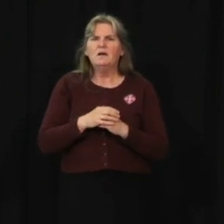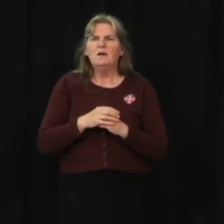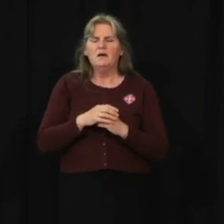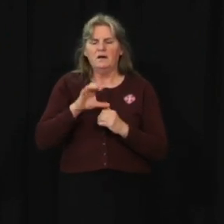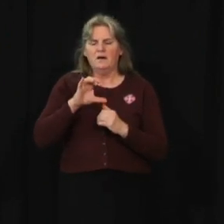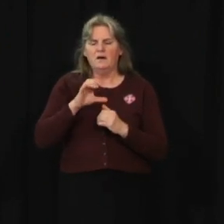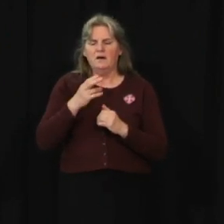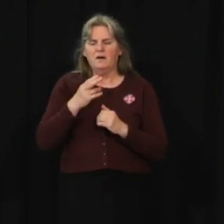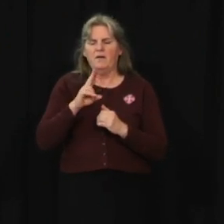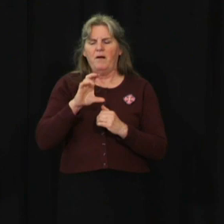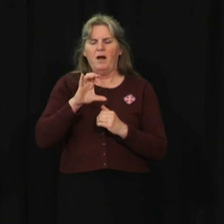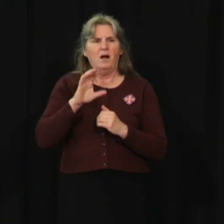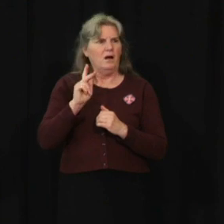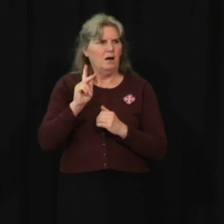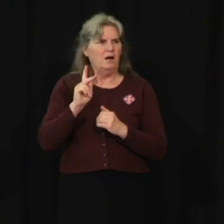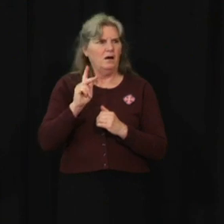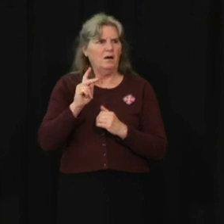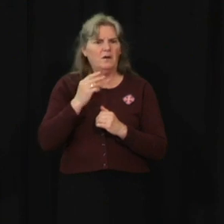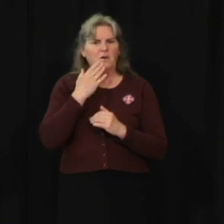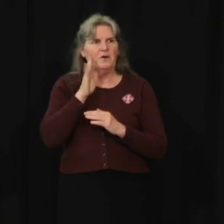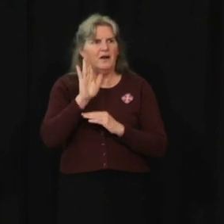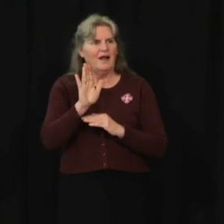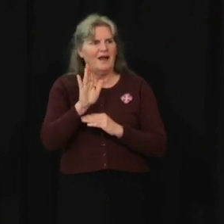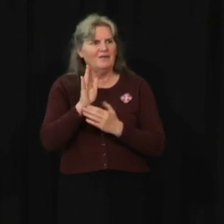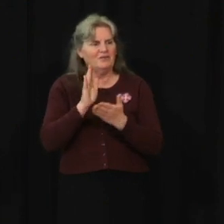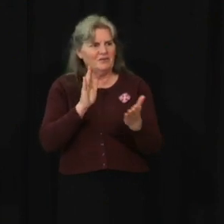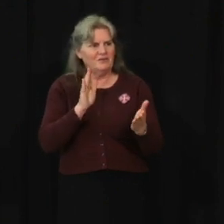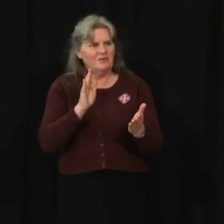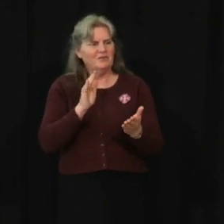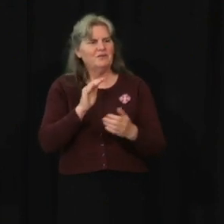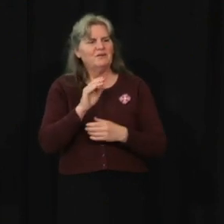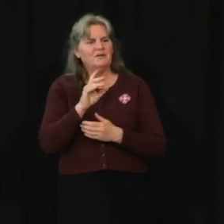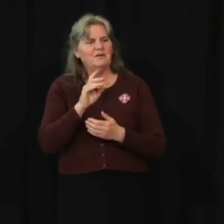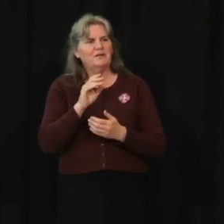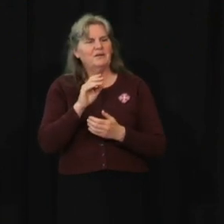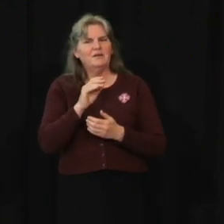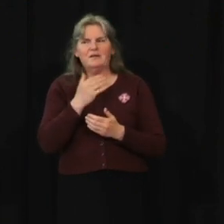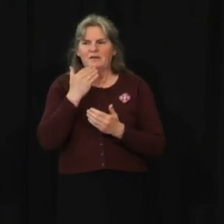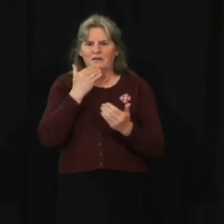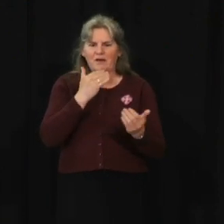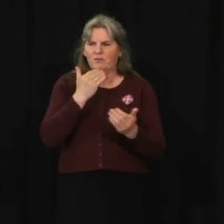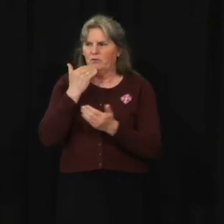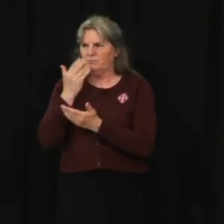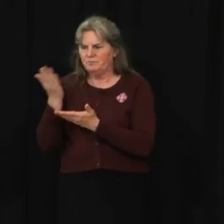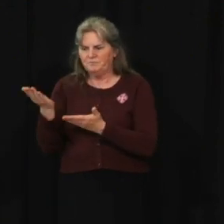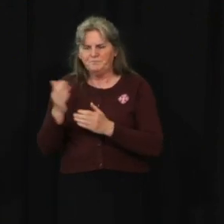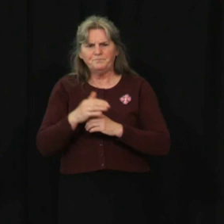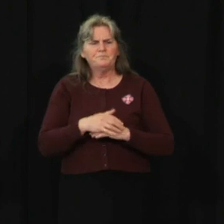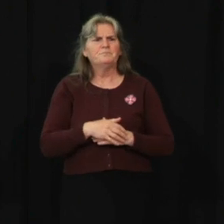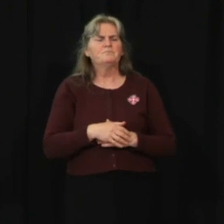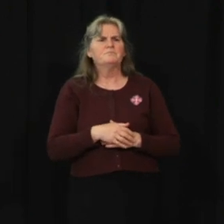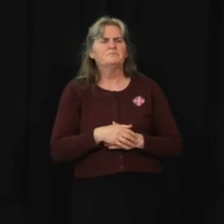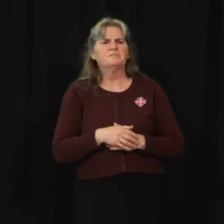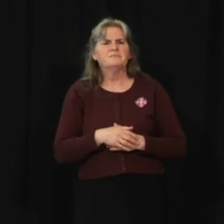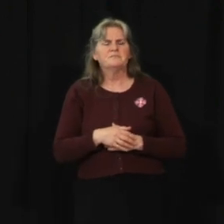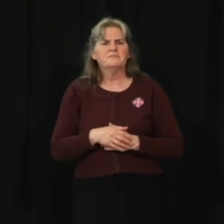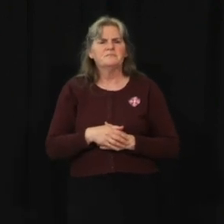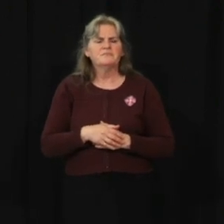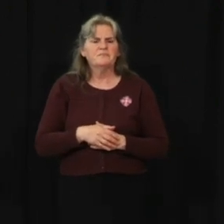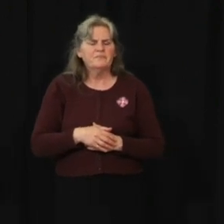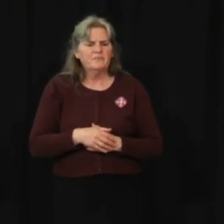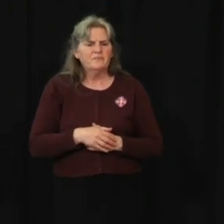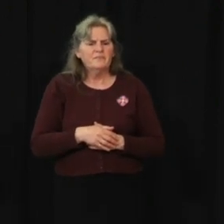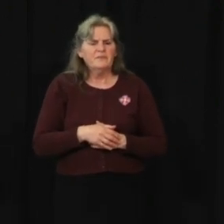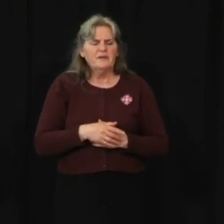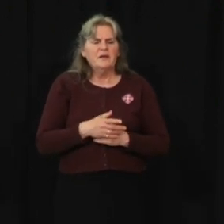It's Chuck. Sorry, good afternoon, Dr. Premier Silver. Not being privy to the Yukon